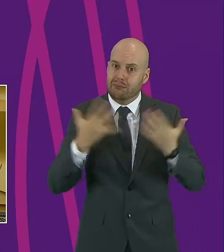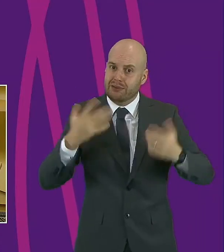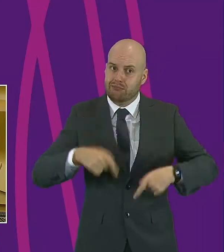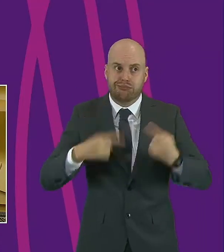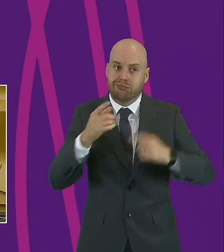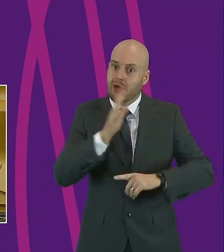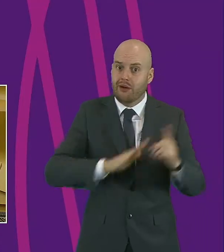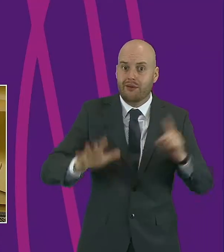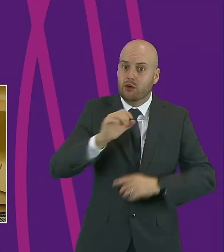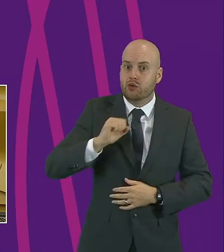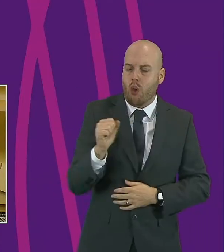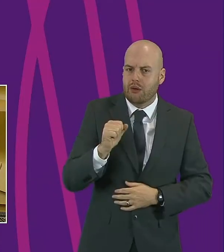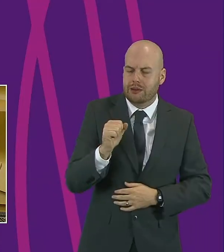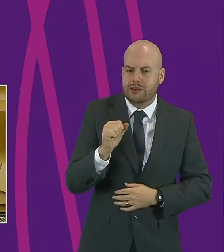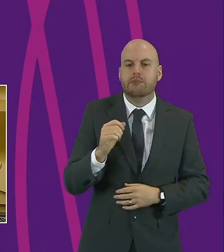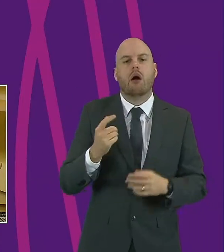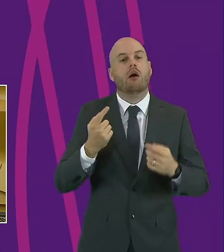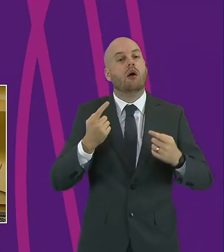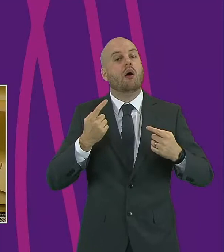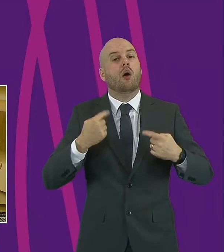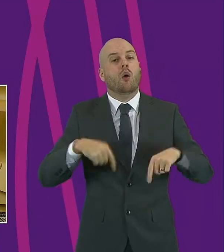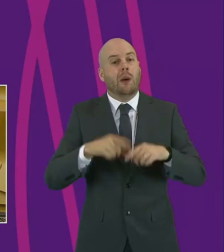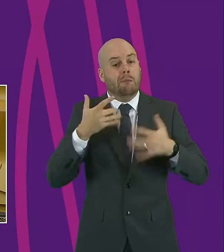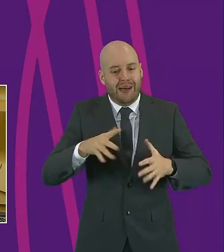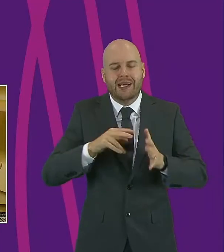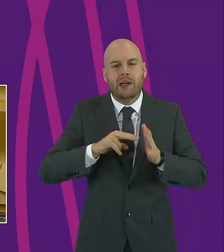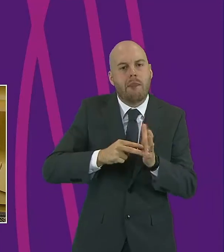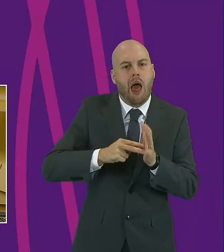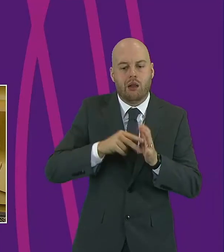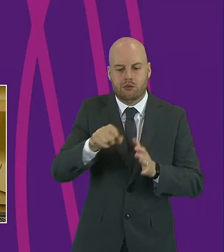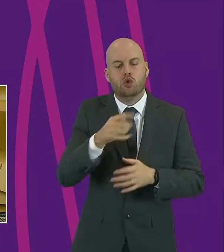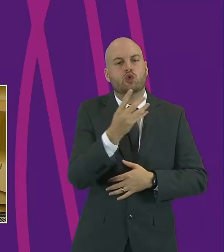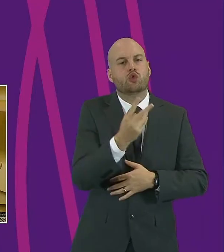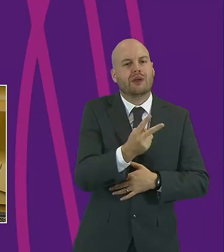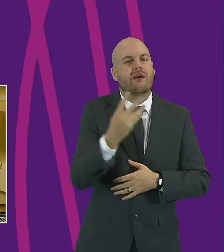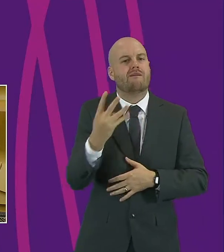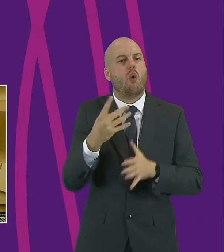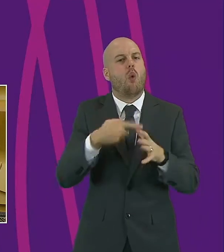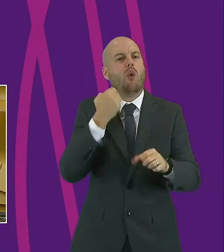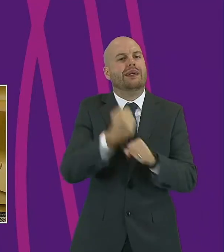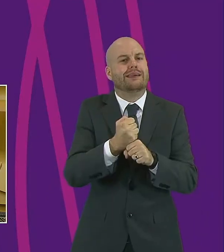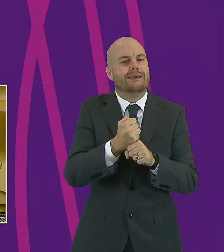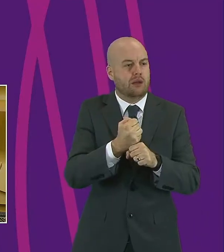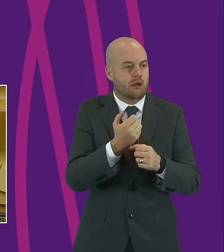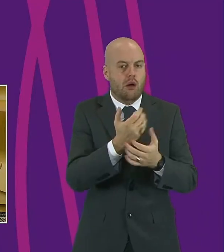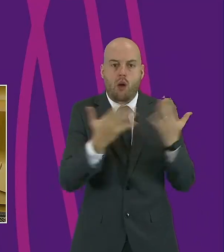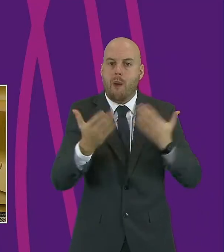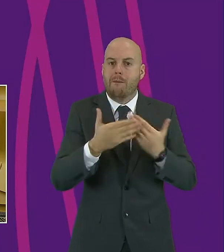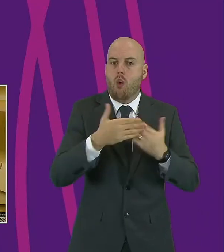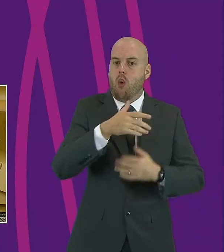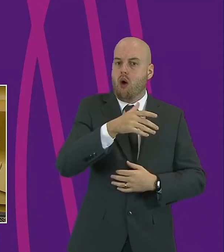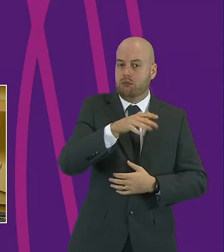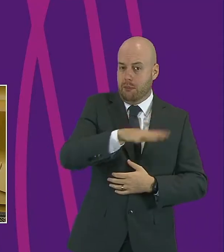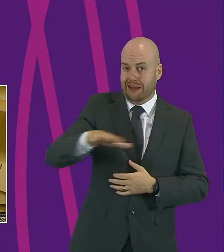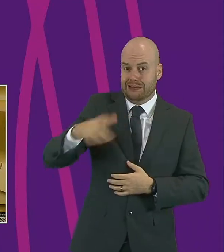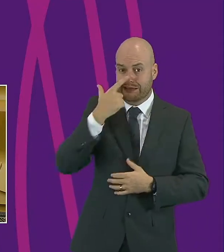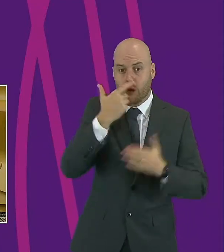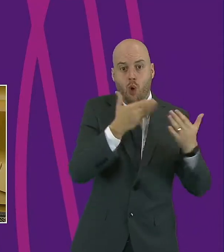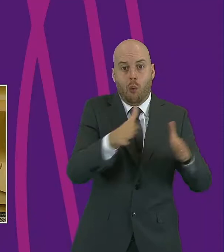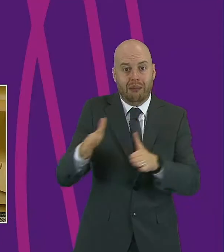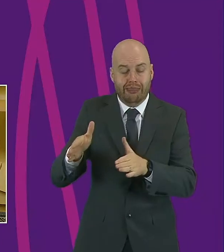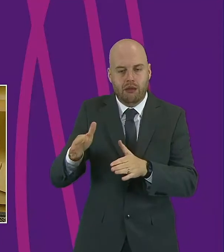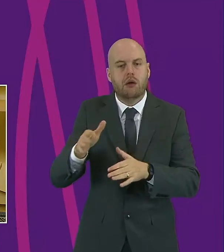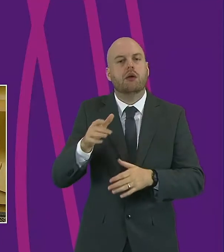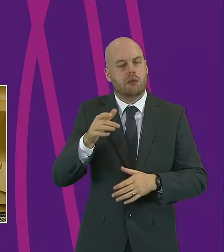that the reopenings pencilled in for the 24th of August can proceed. I must stress, though, that such reopening should only happen when the